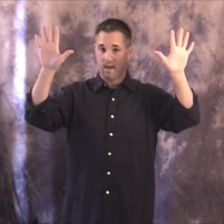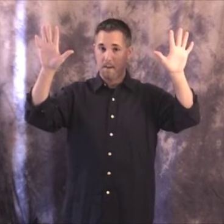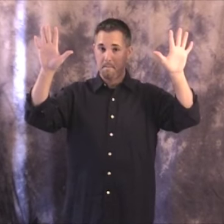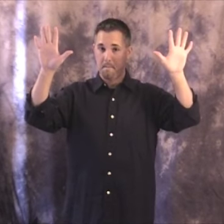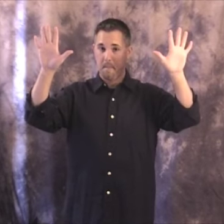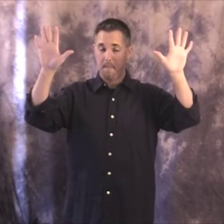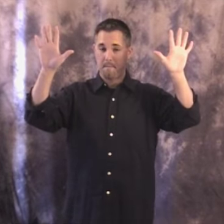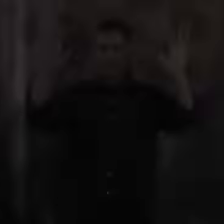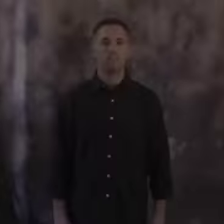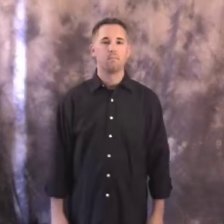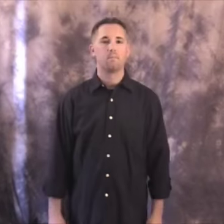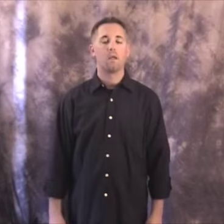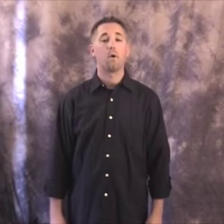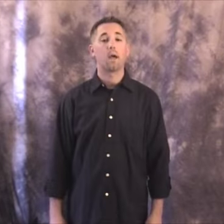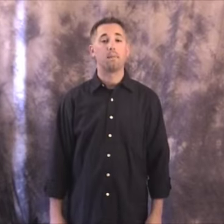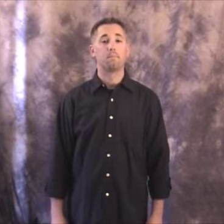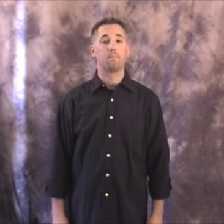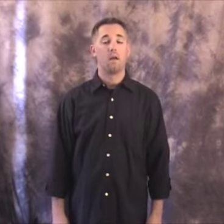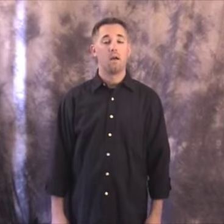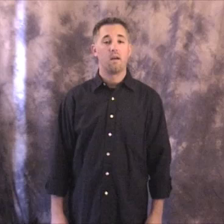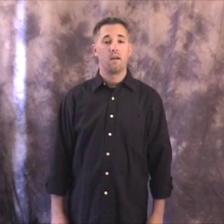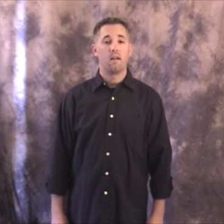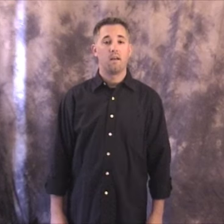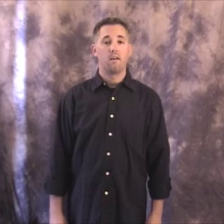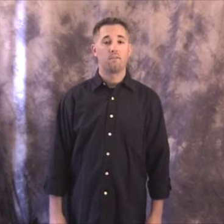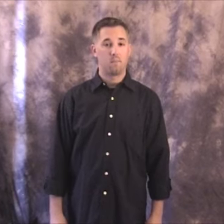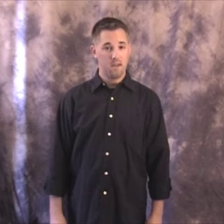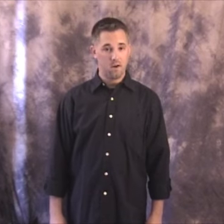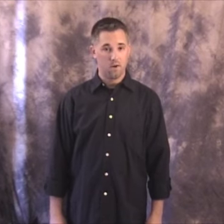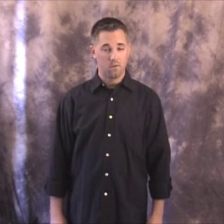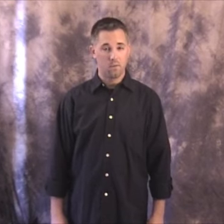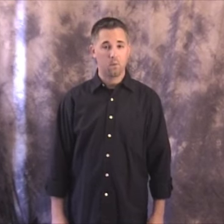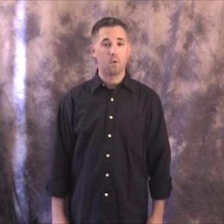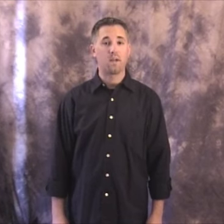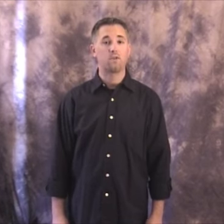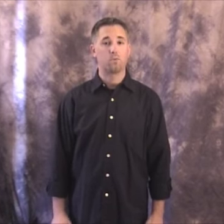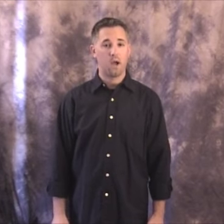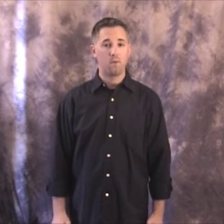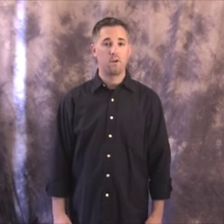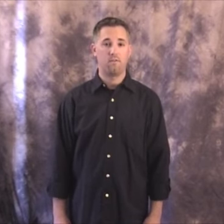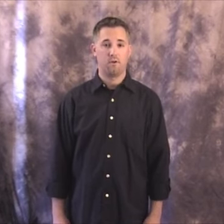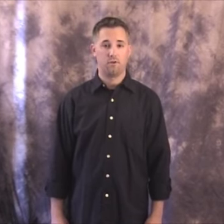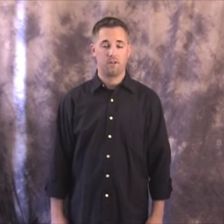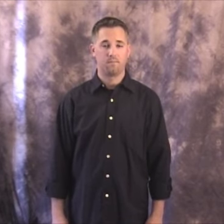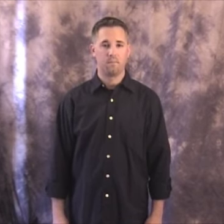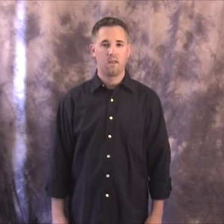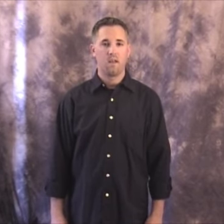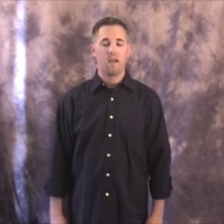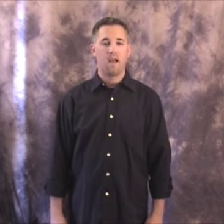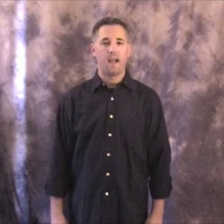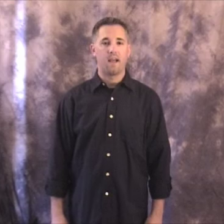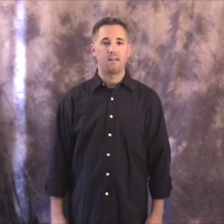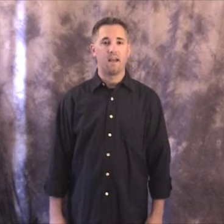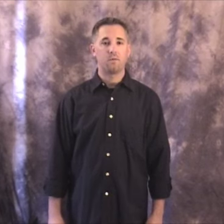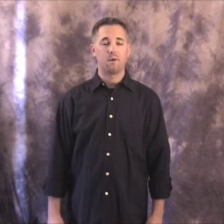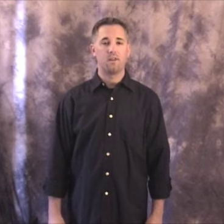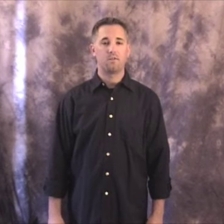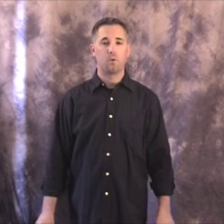Okay? Okay. From here, we're going into round yon virgin. And everybody's going